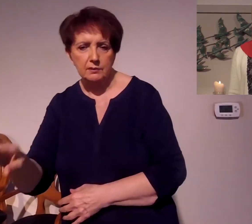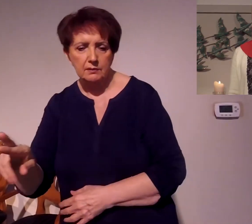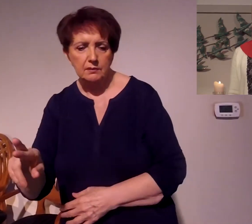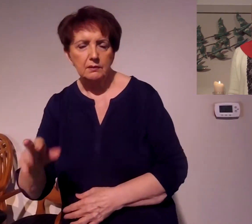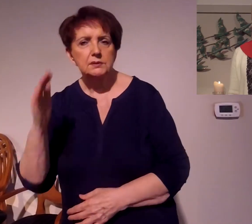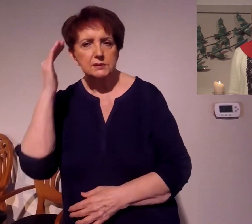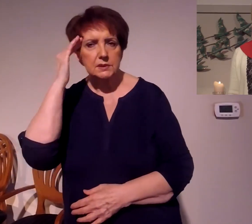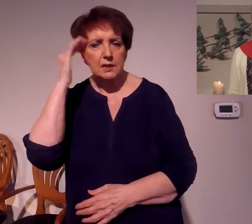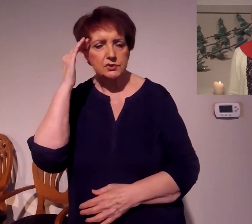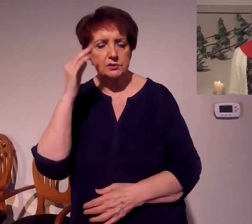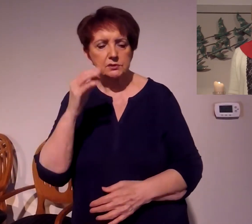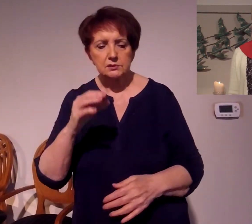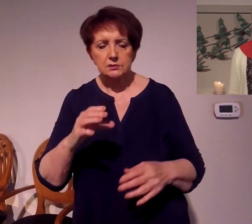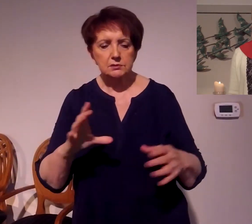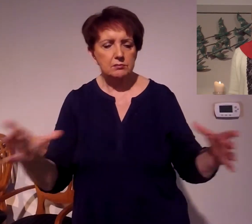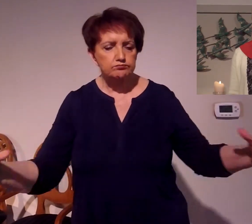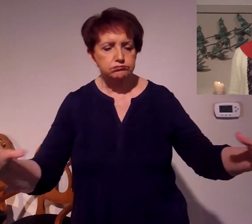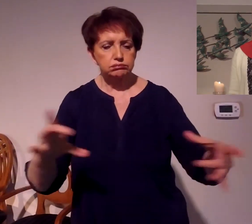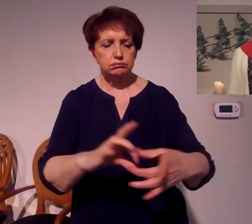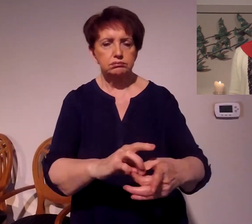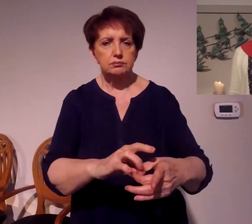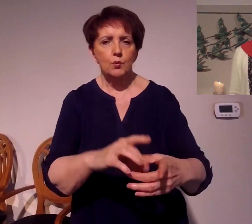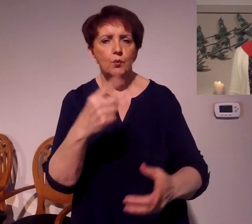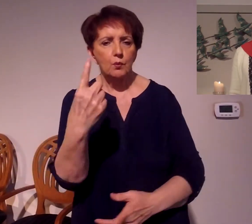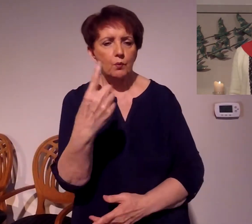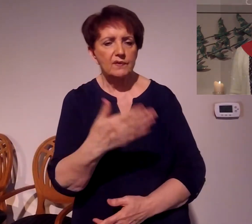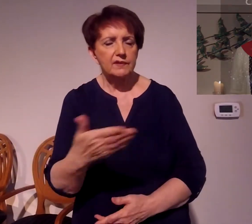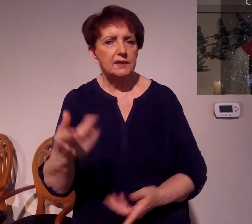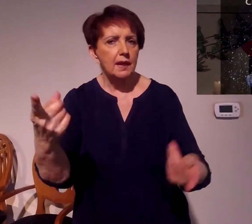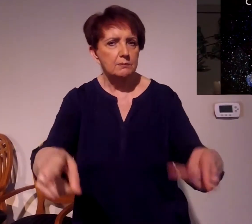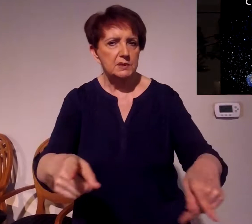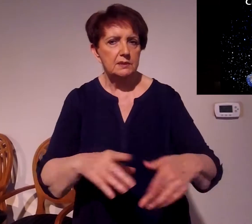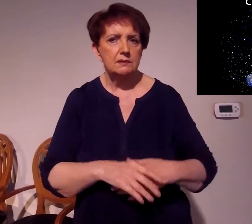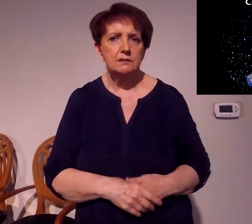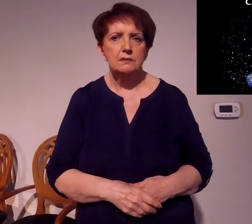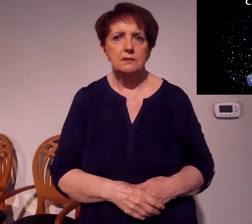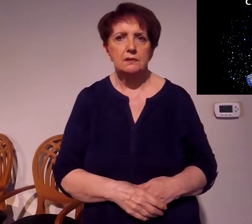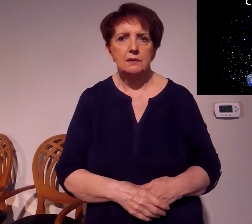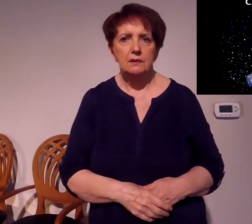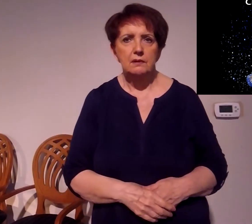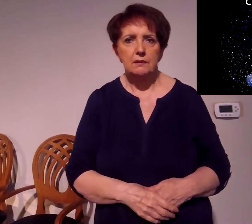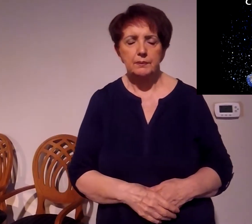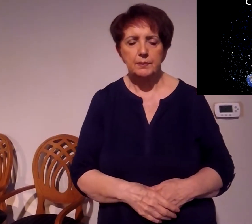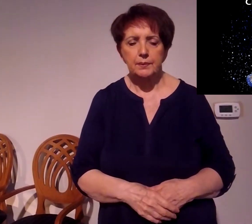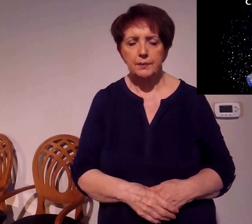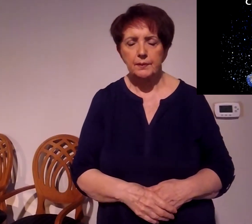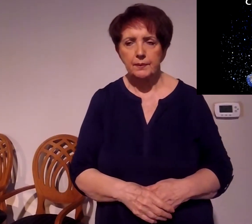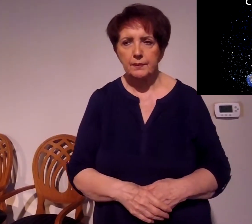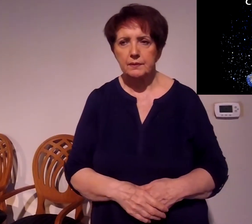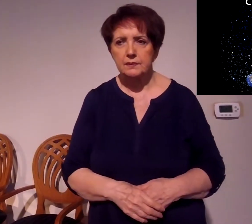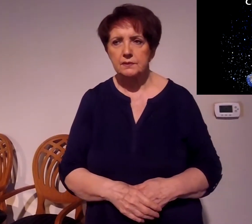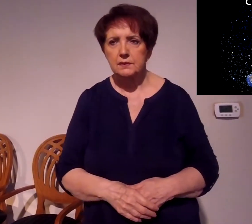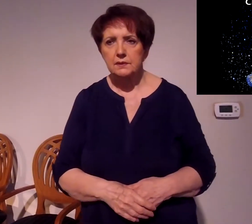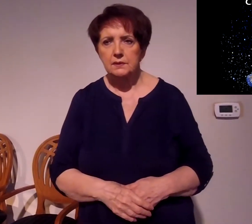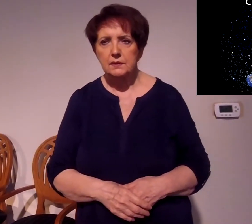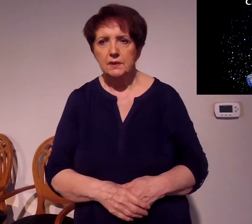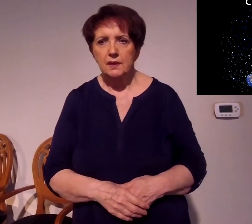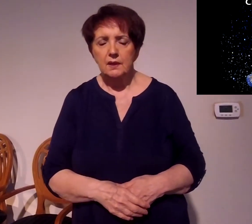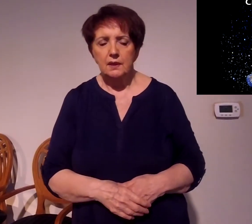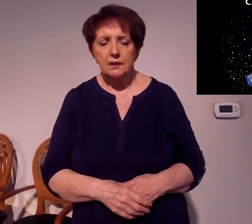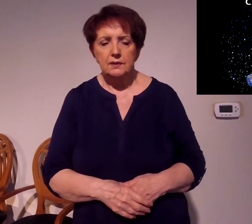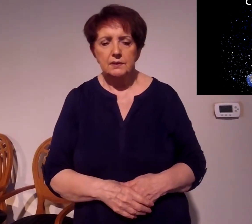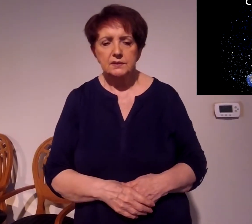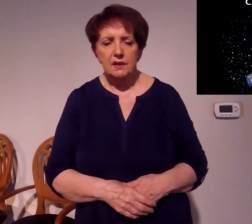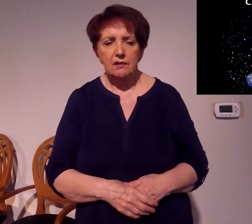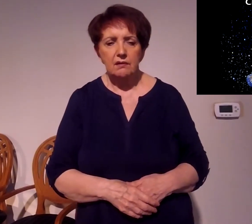one. One thing happening. One thing happening. And so rather than imagining